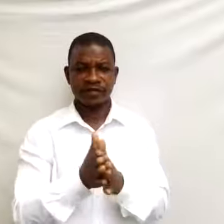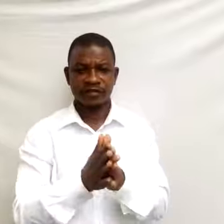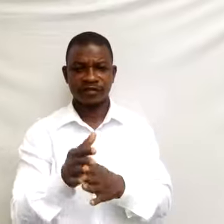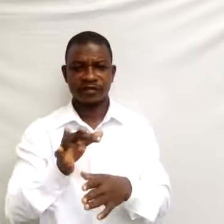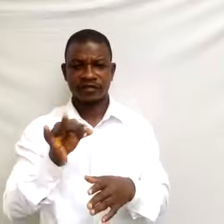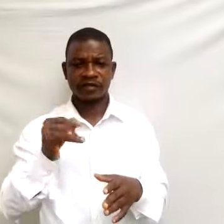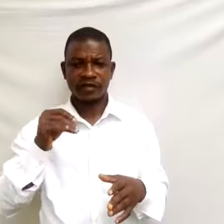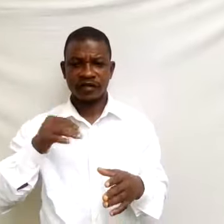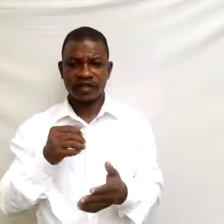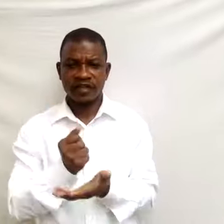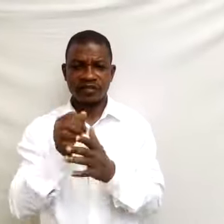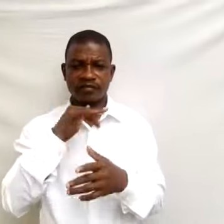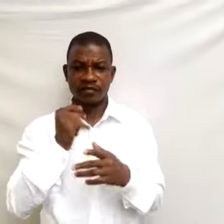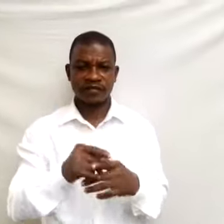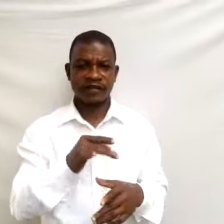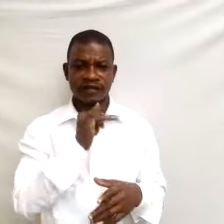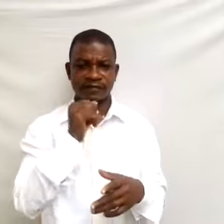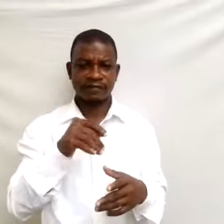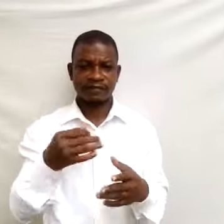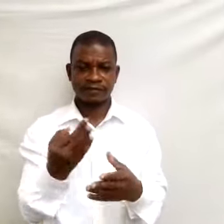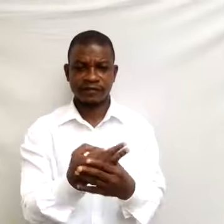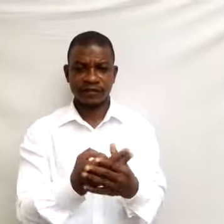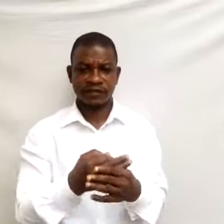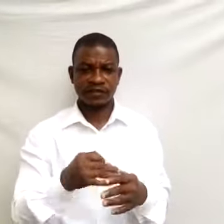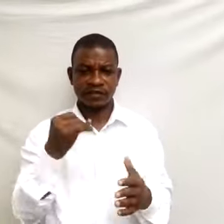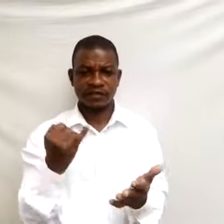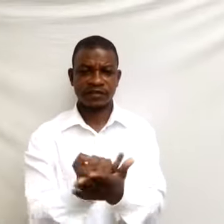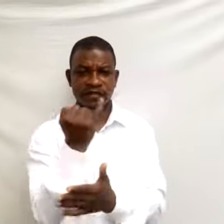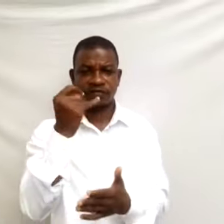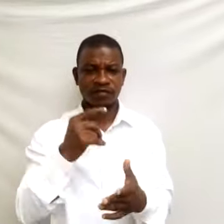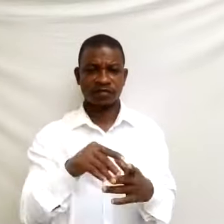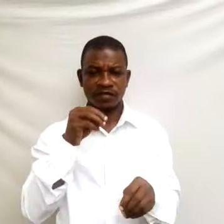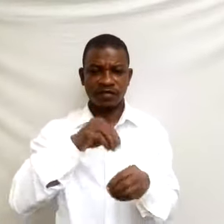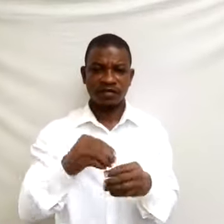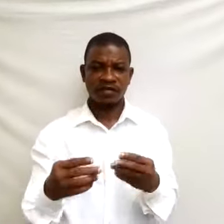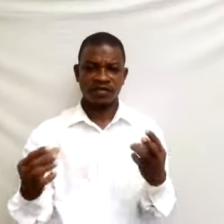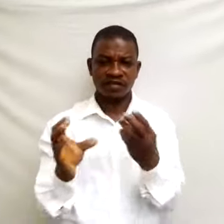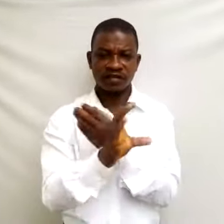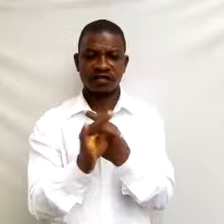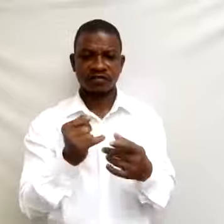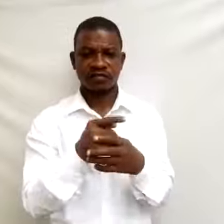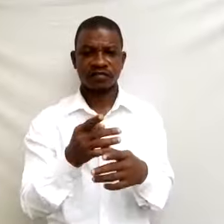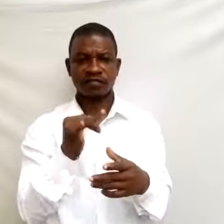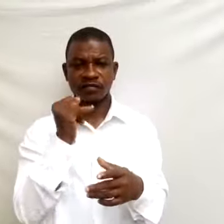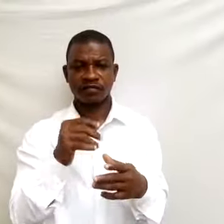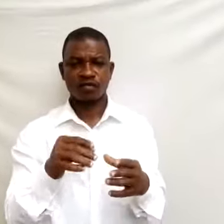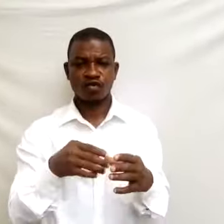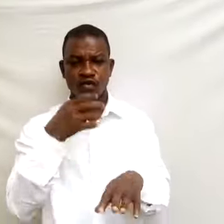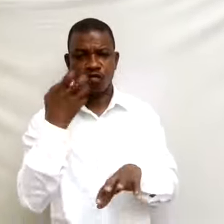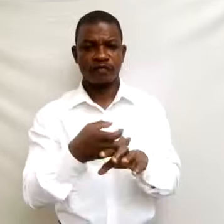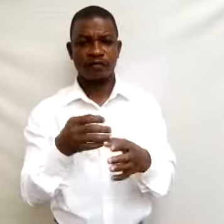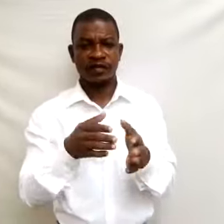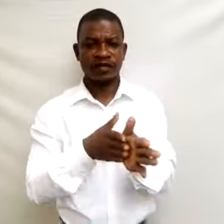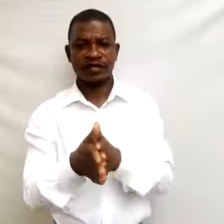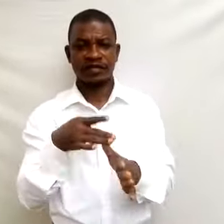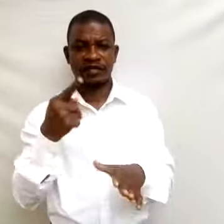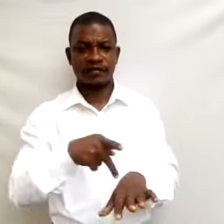the financial institutions. In calculating the compound interest, the principal at